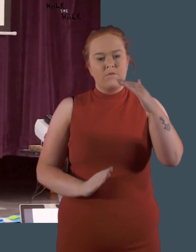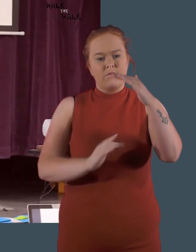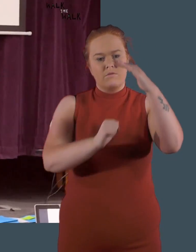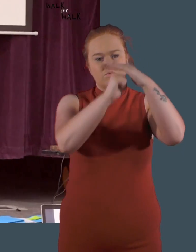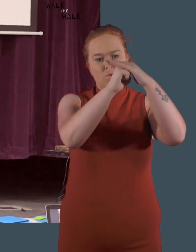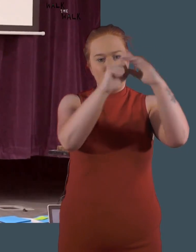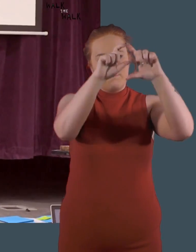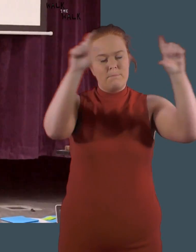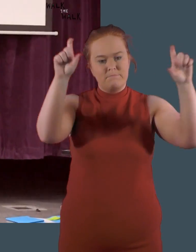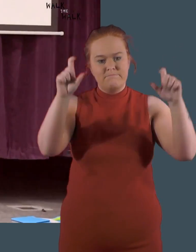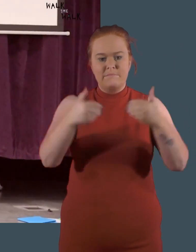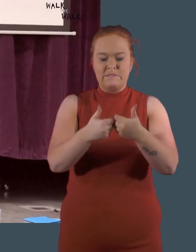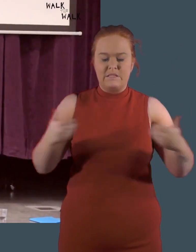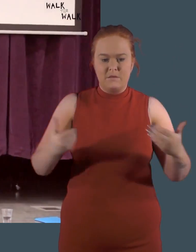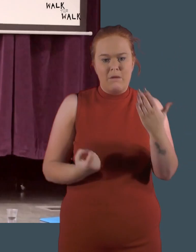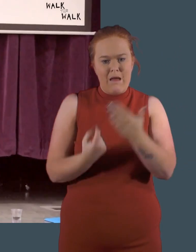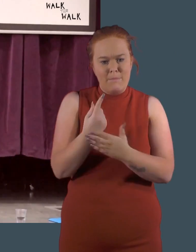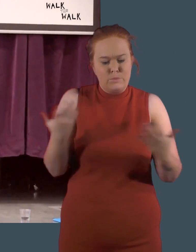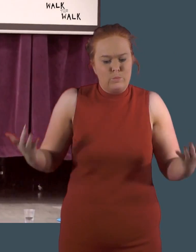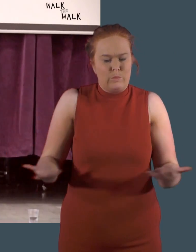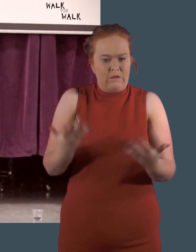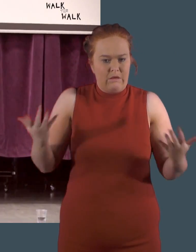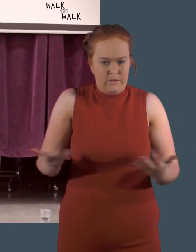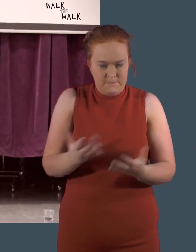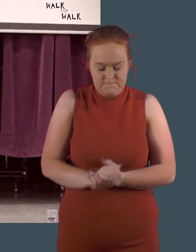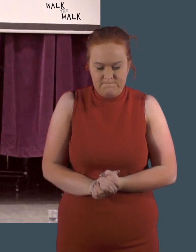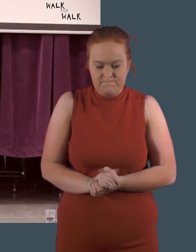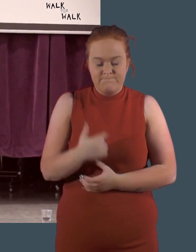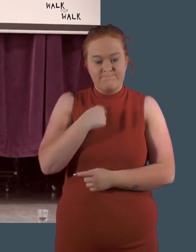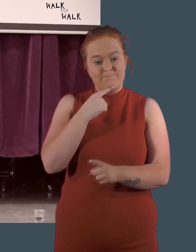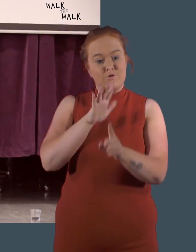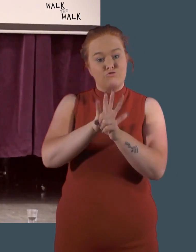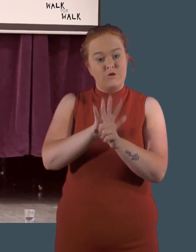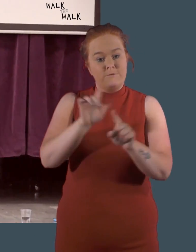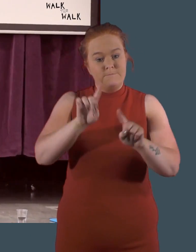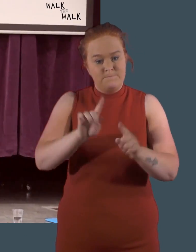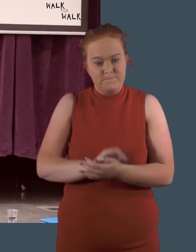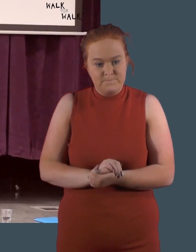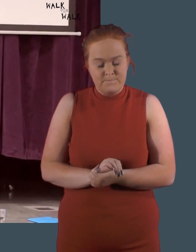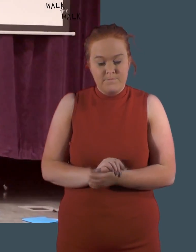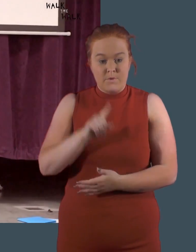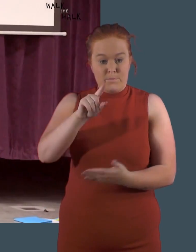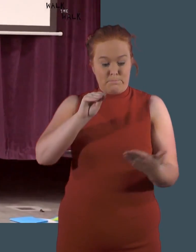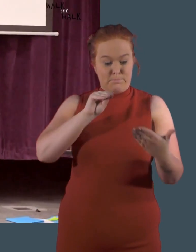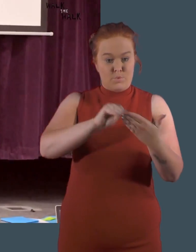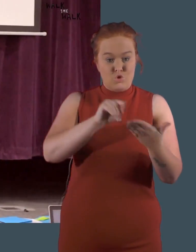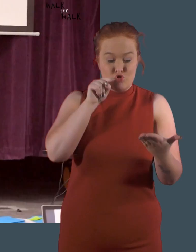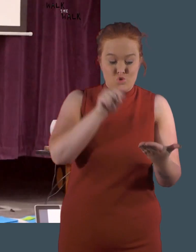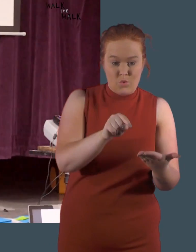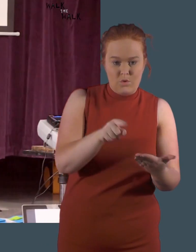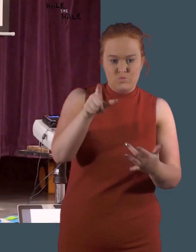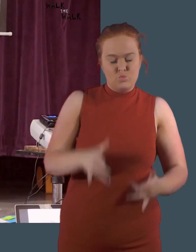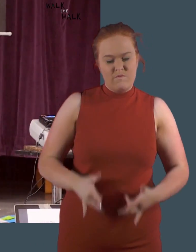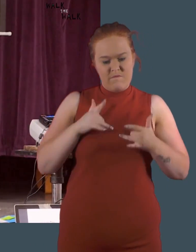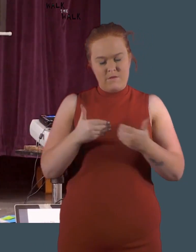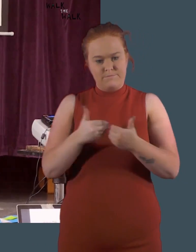a snapshot of the extent to which they're aware of it in their community, and it gives you a sense of where they might have experienced